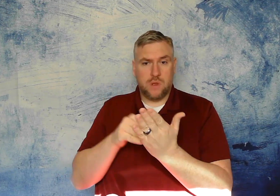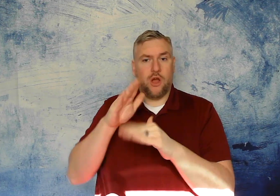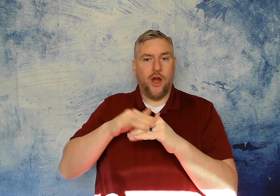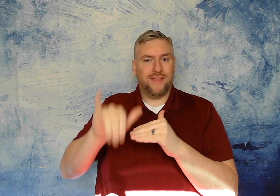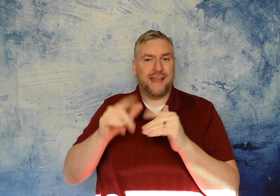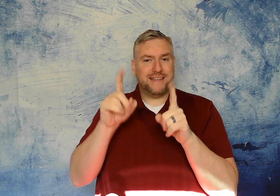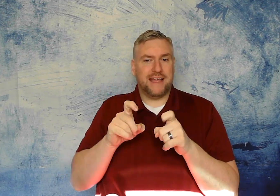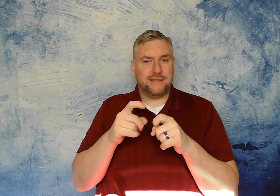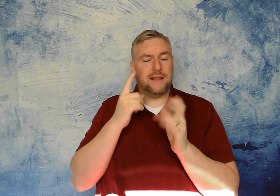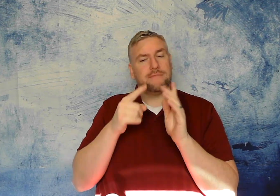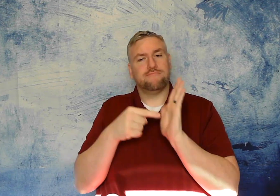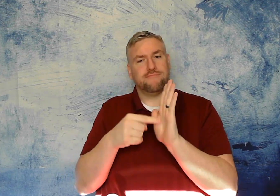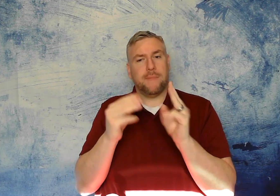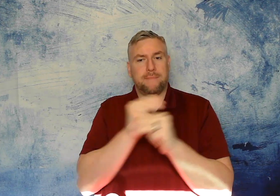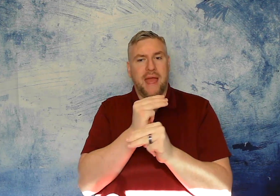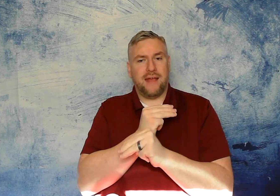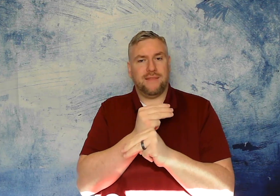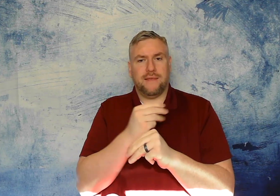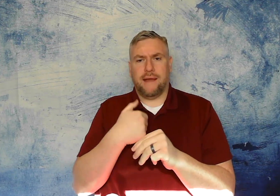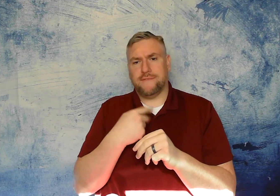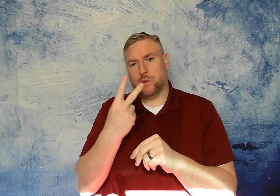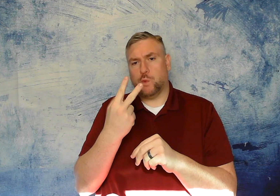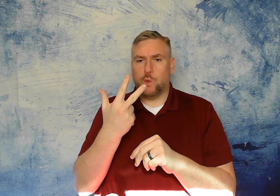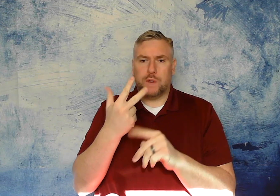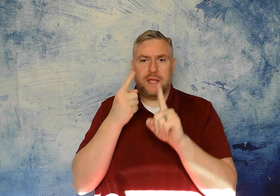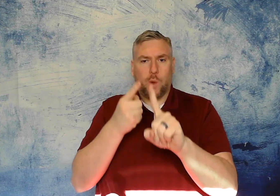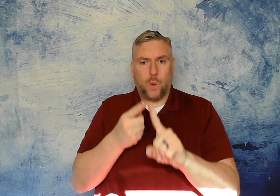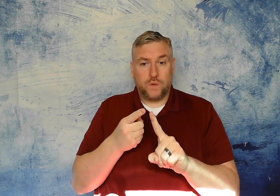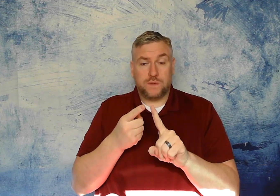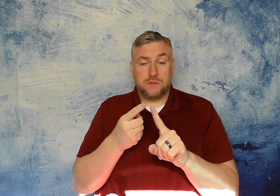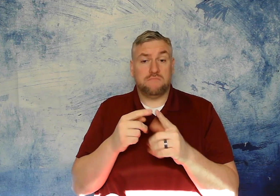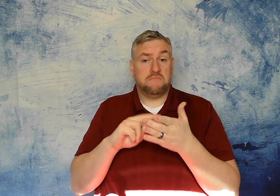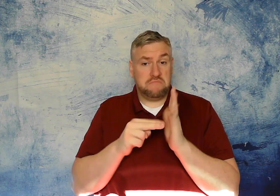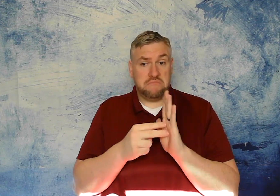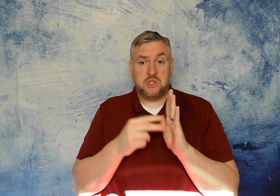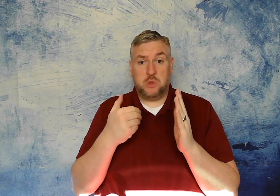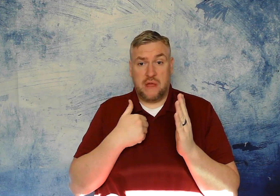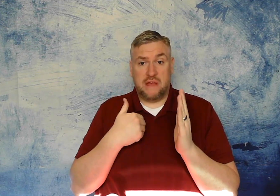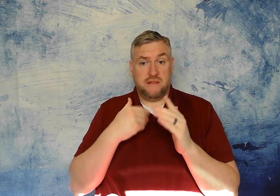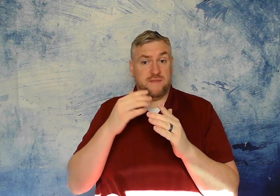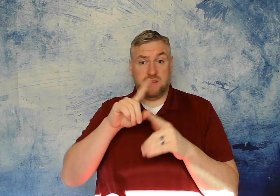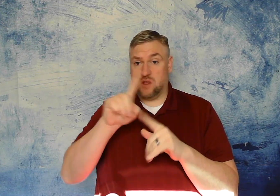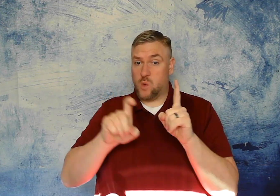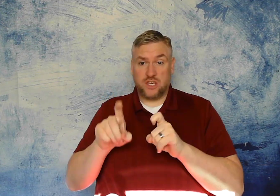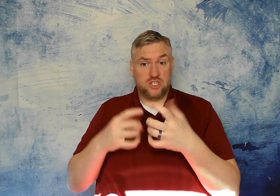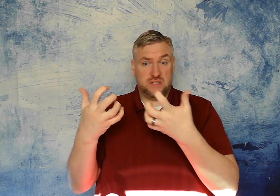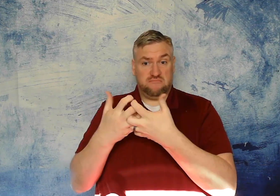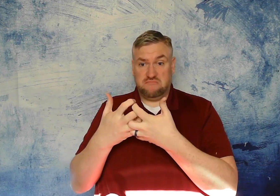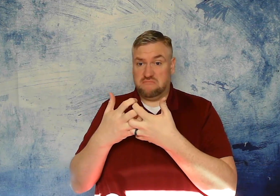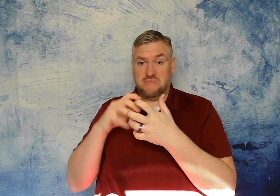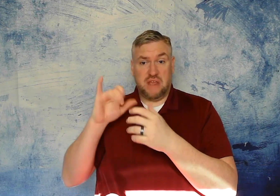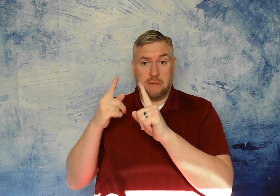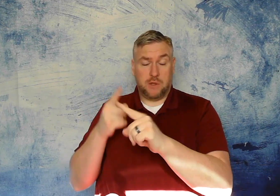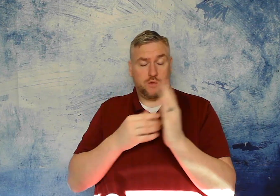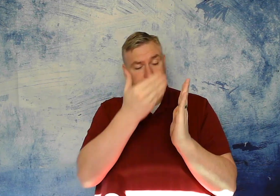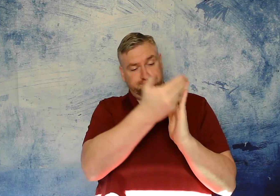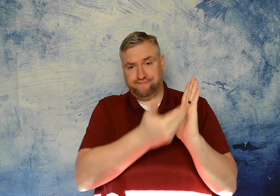IEP goals on that test. For example, a math test. Have 2 or 3 goals means you have the questions that align with those